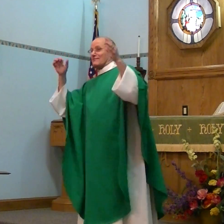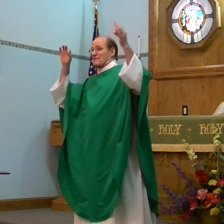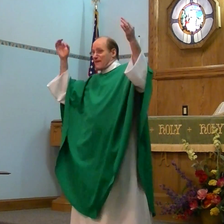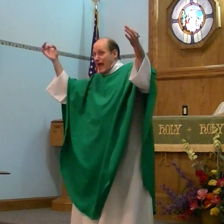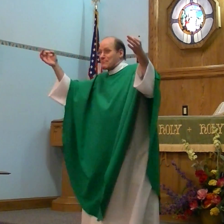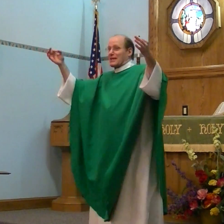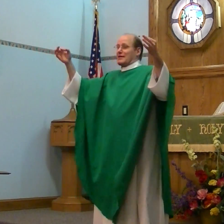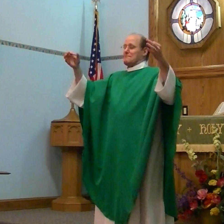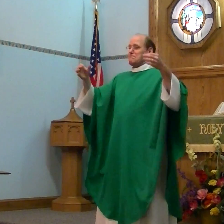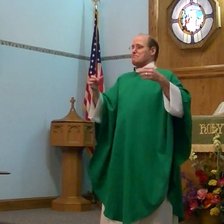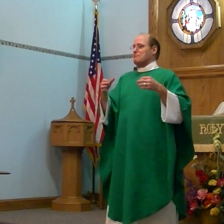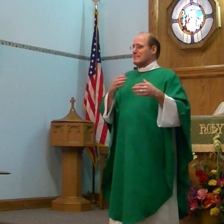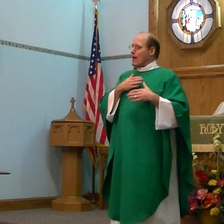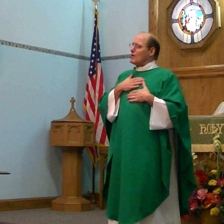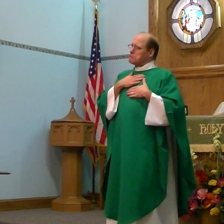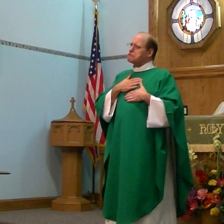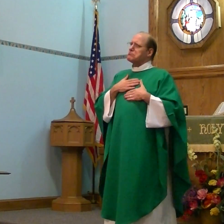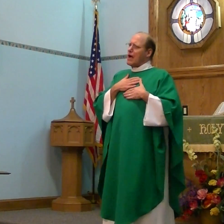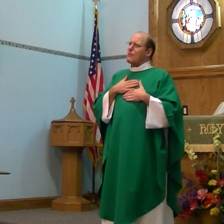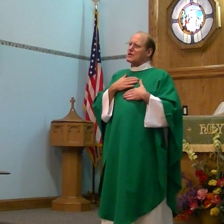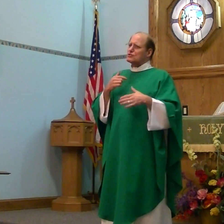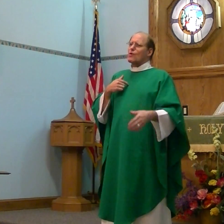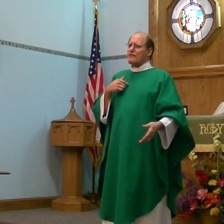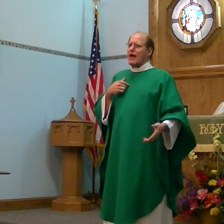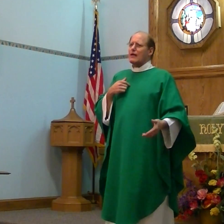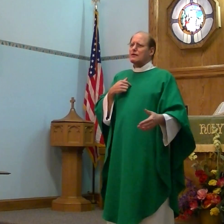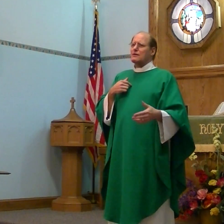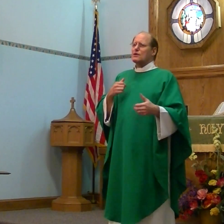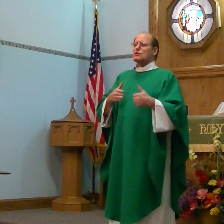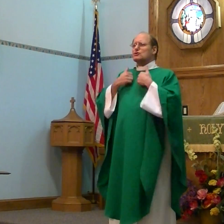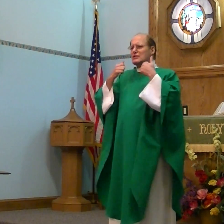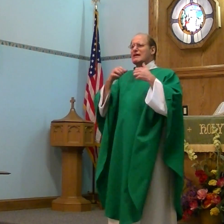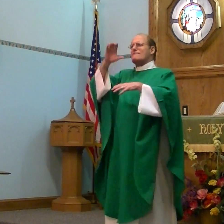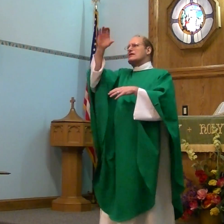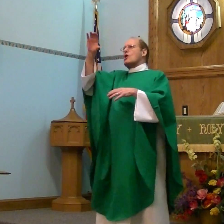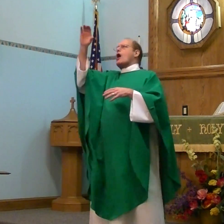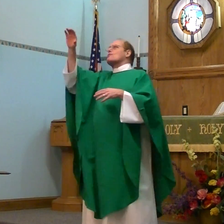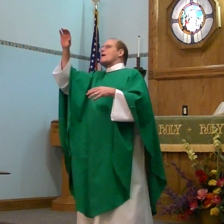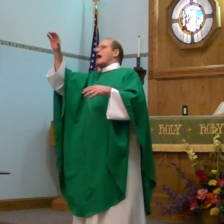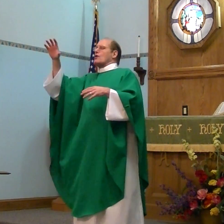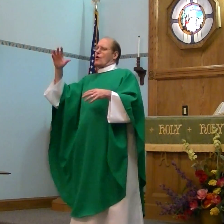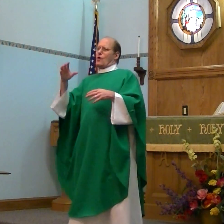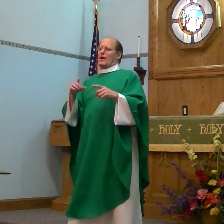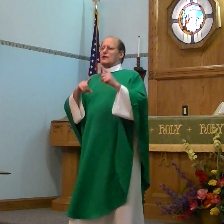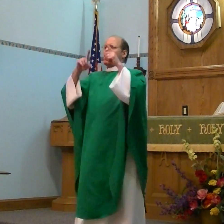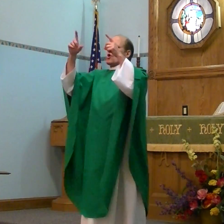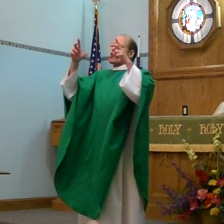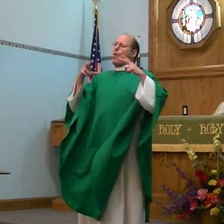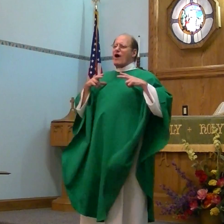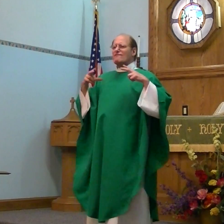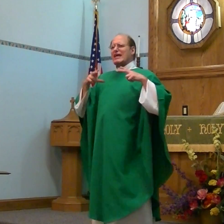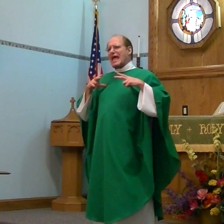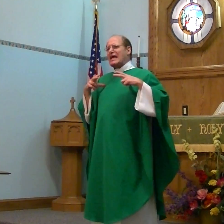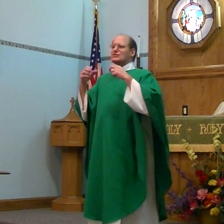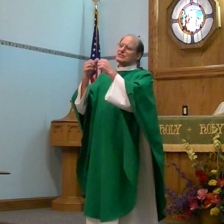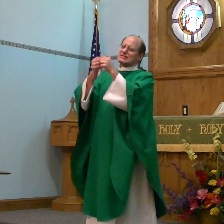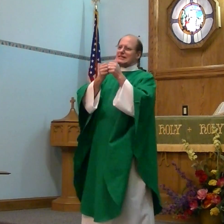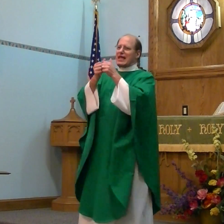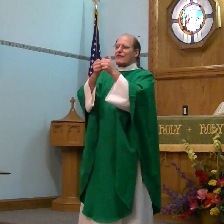of the family. I would enjoy that. To live in Colorado and go on vacations together,